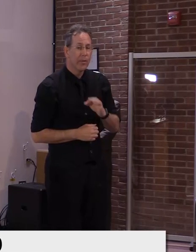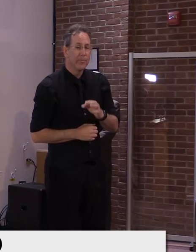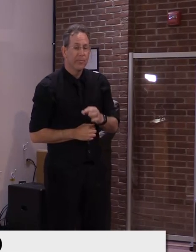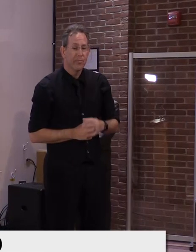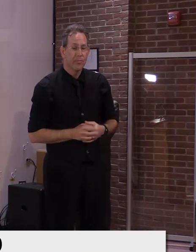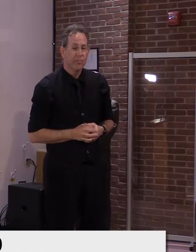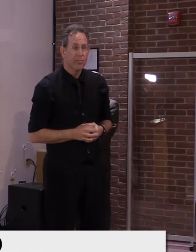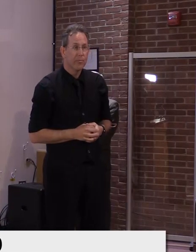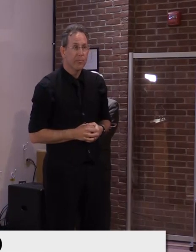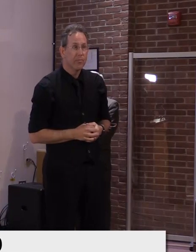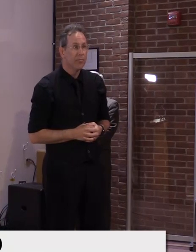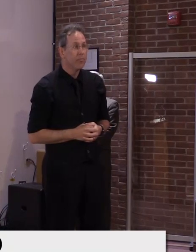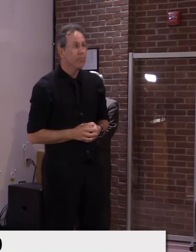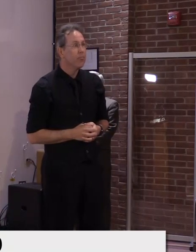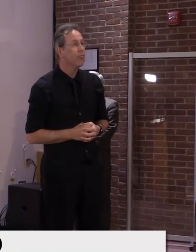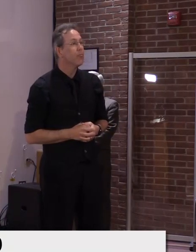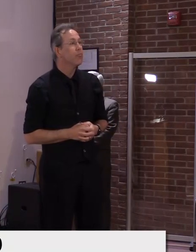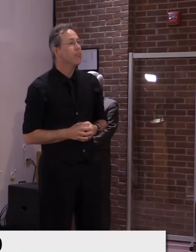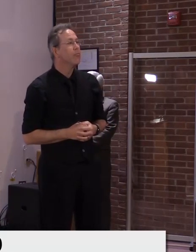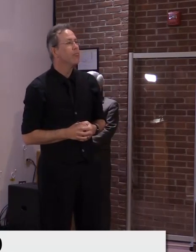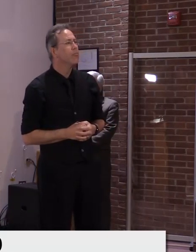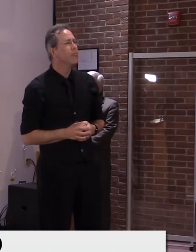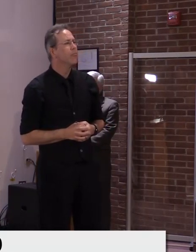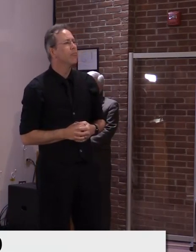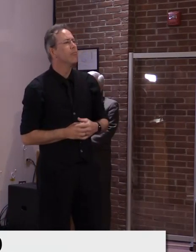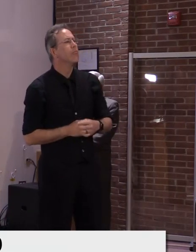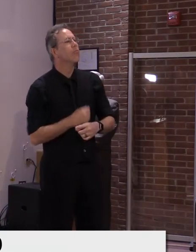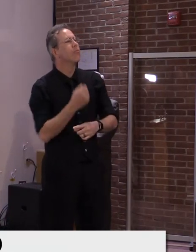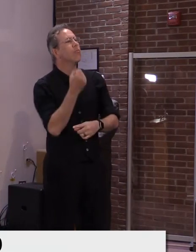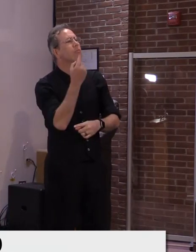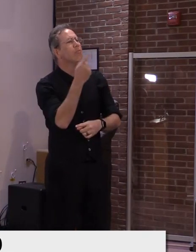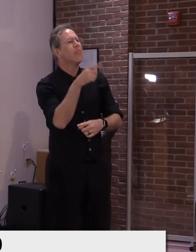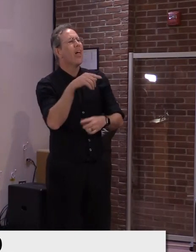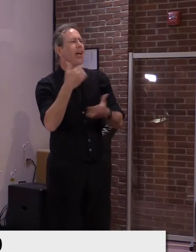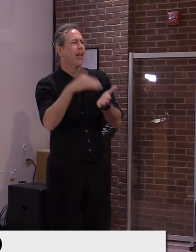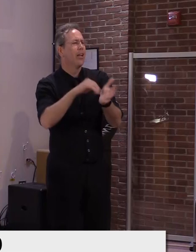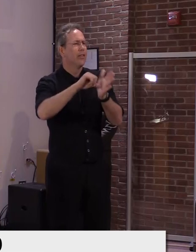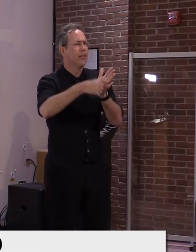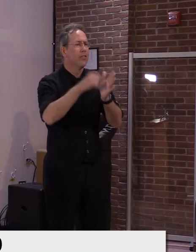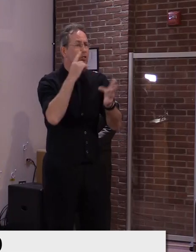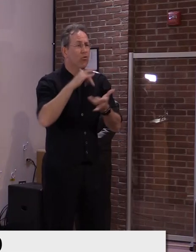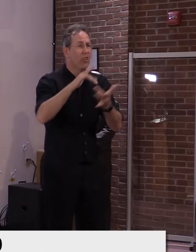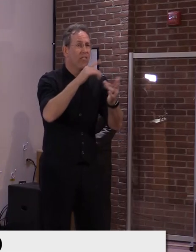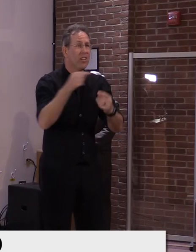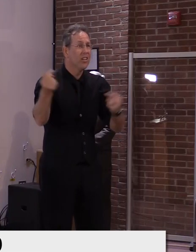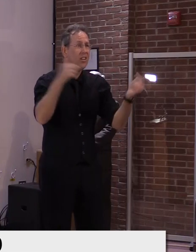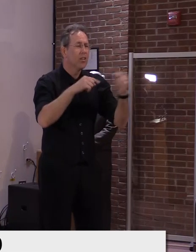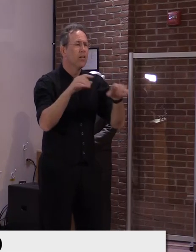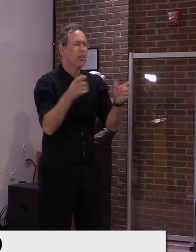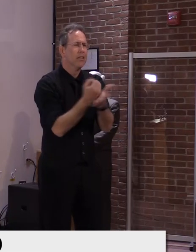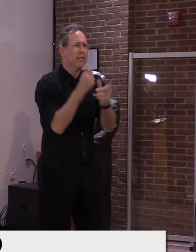3 days to test. Yeah, within 3 days, have a test when they return.